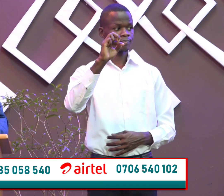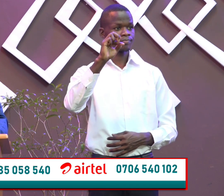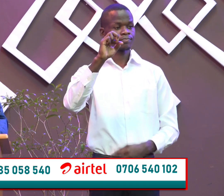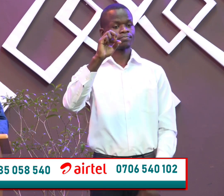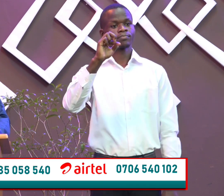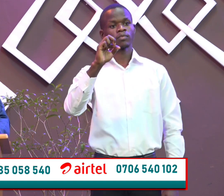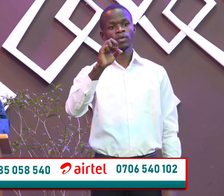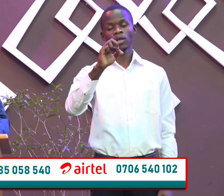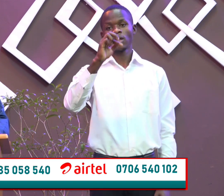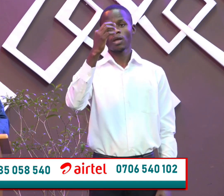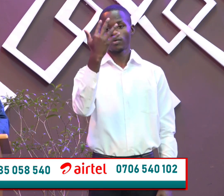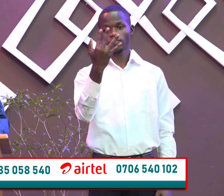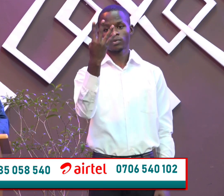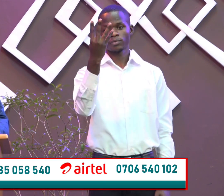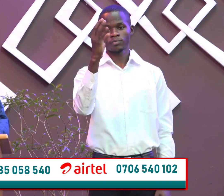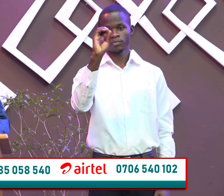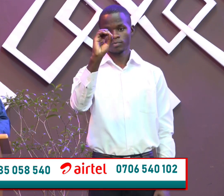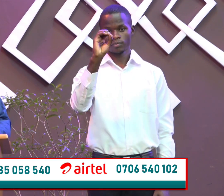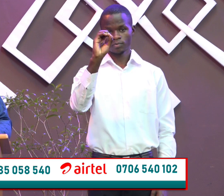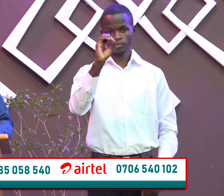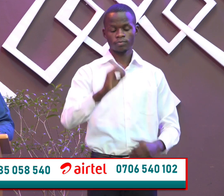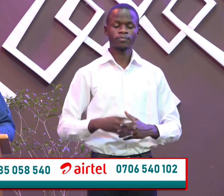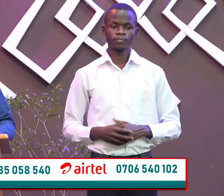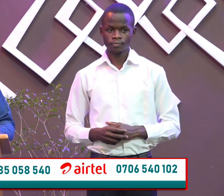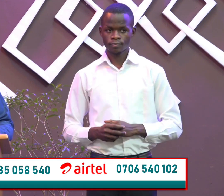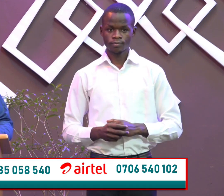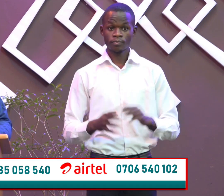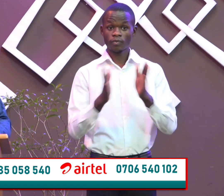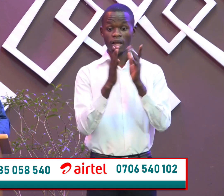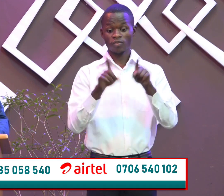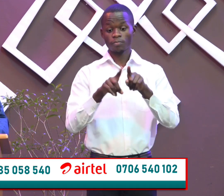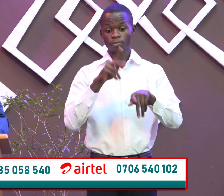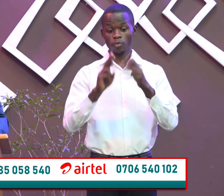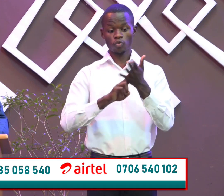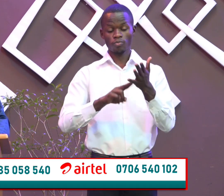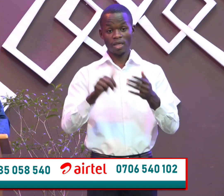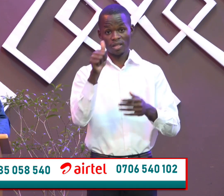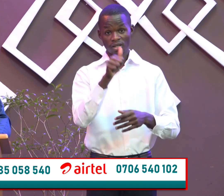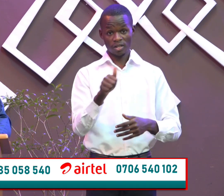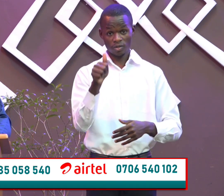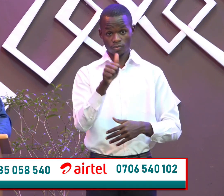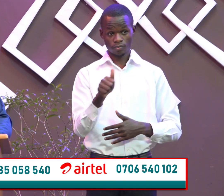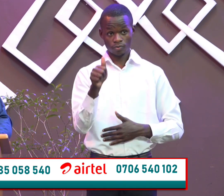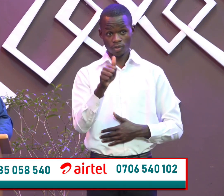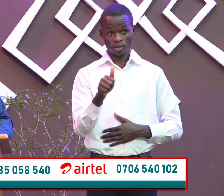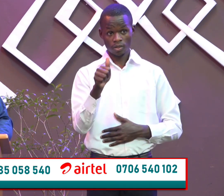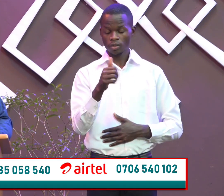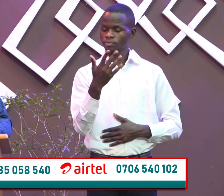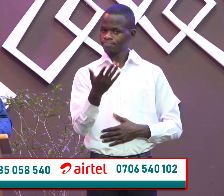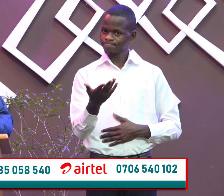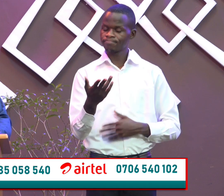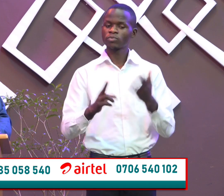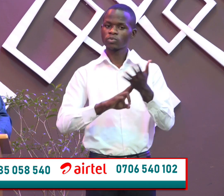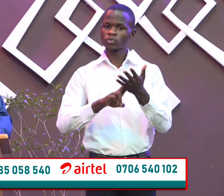58. 540. 54 note. Then abali ku Airtel. And those of you on Airtel. We'll